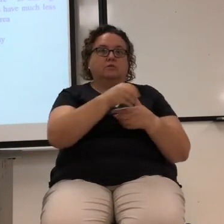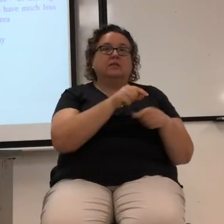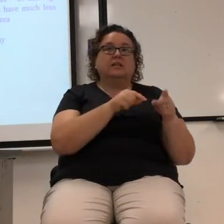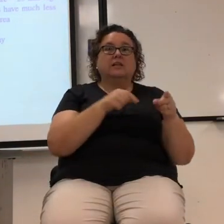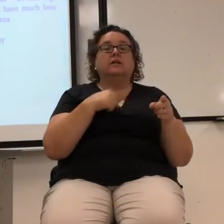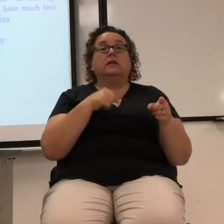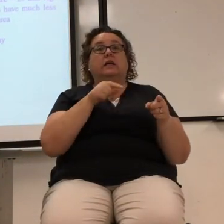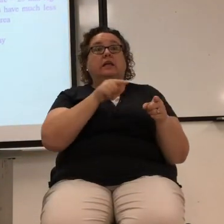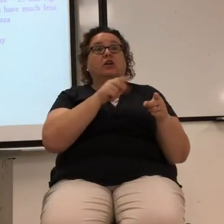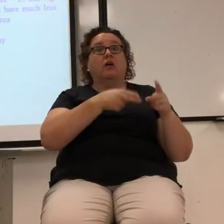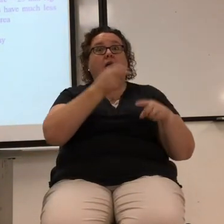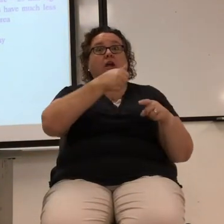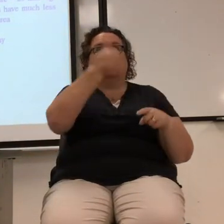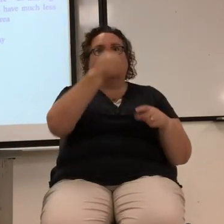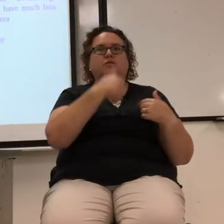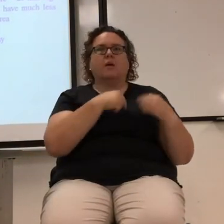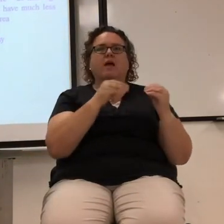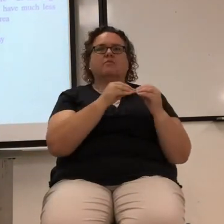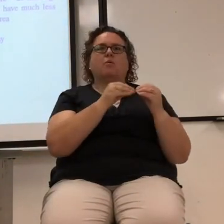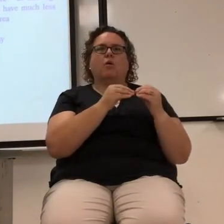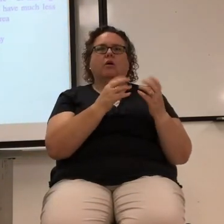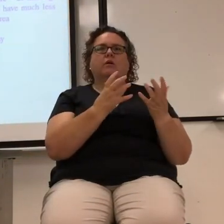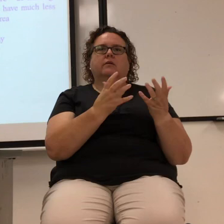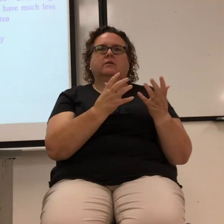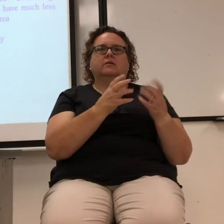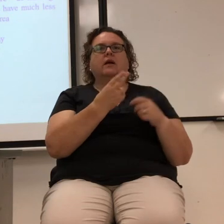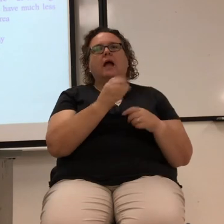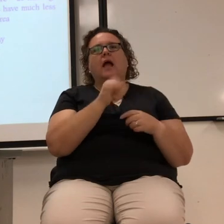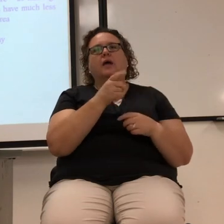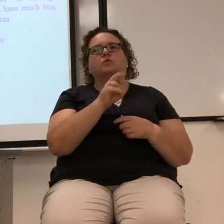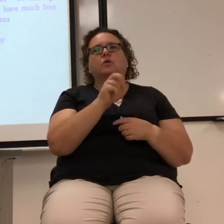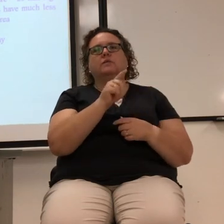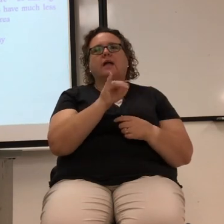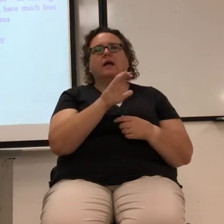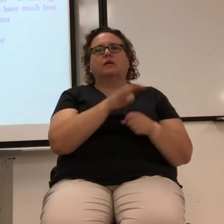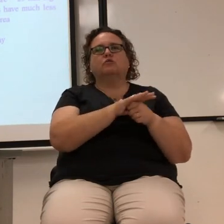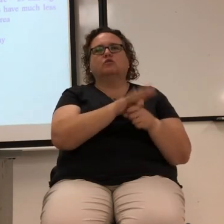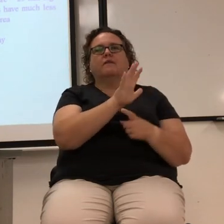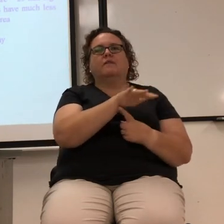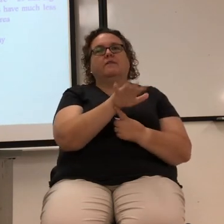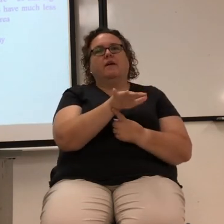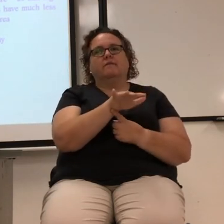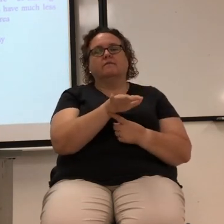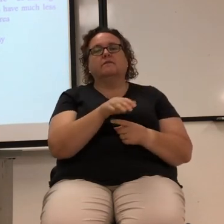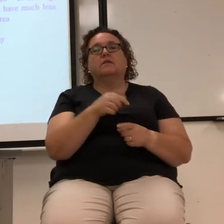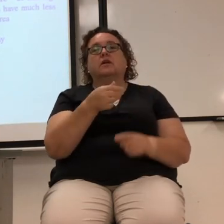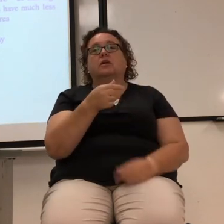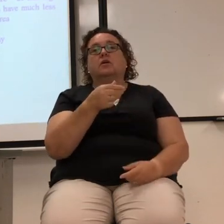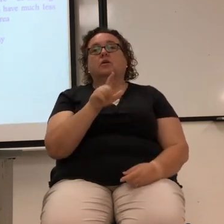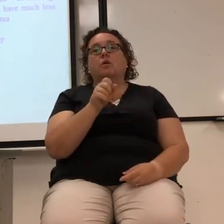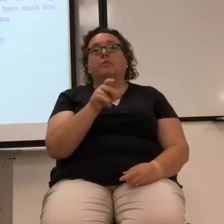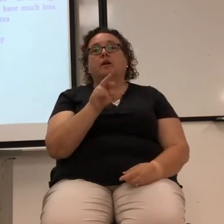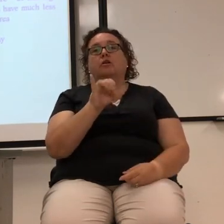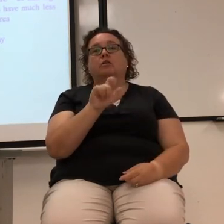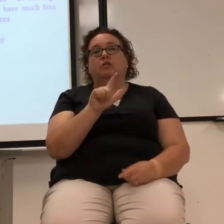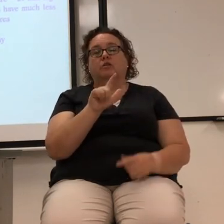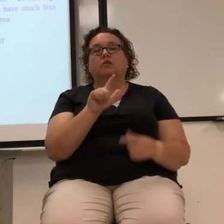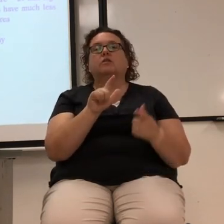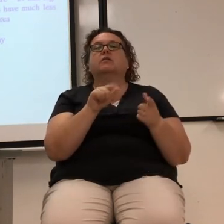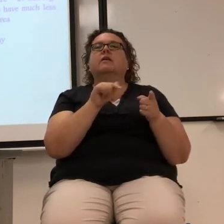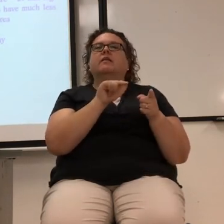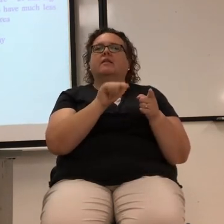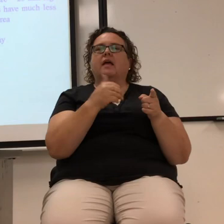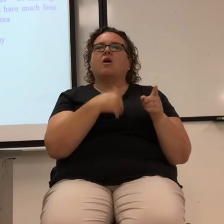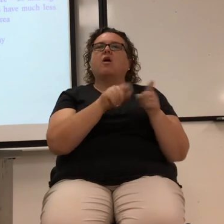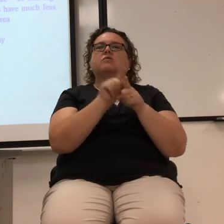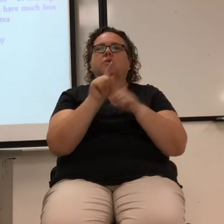it's much higher, so you get a net, you get a hydrostatic pressure of 55. Glomerular capillaries also have